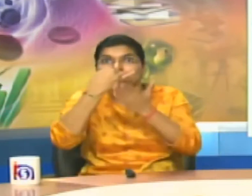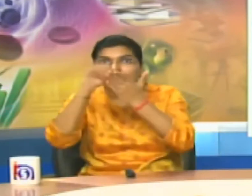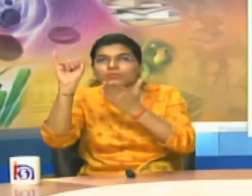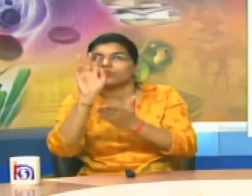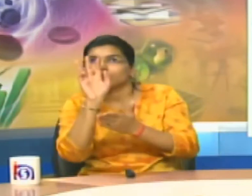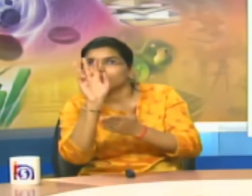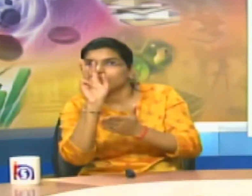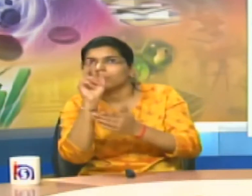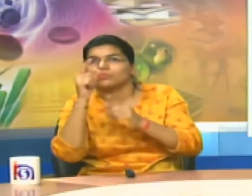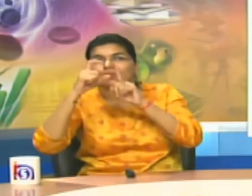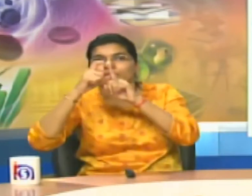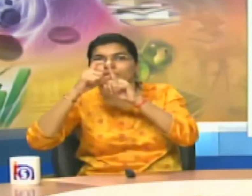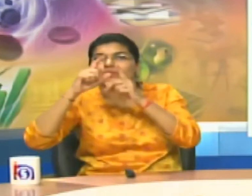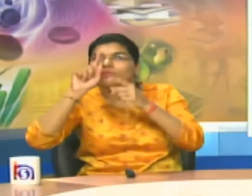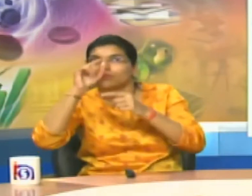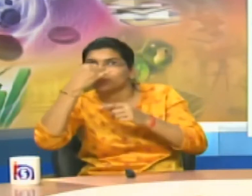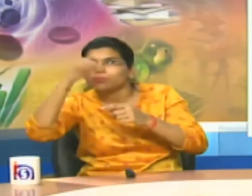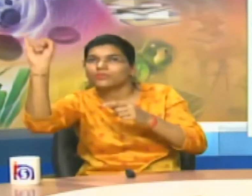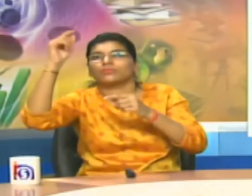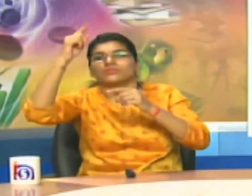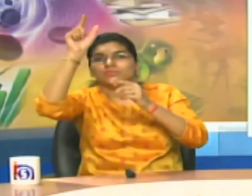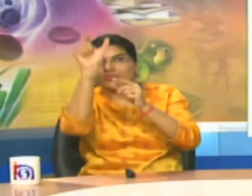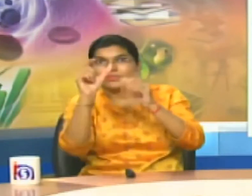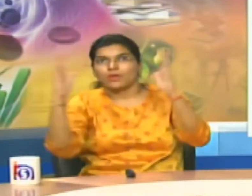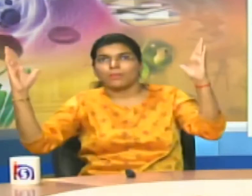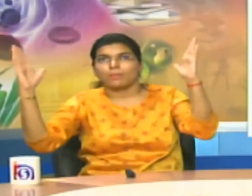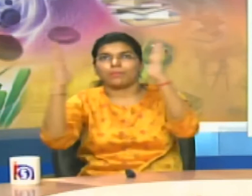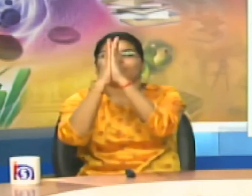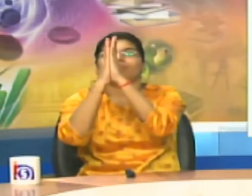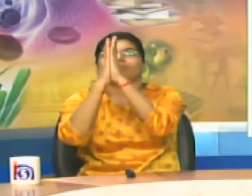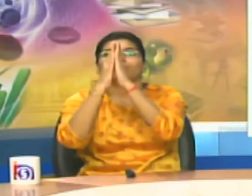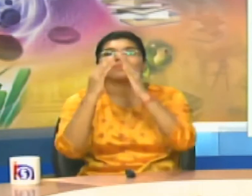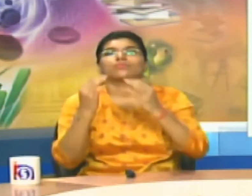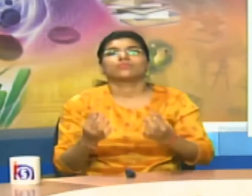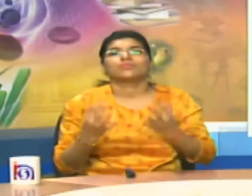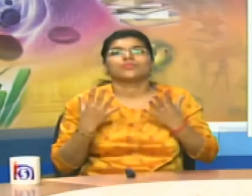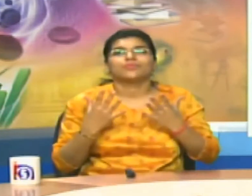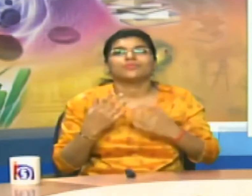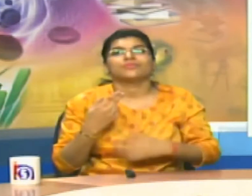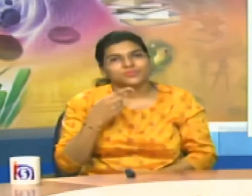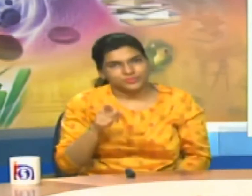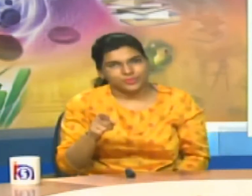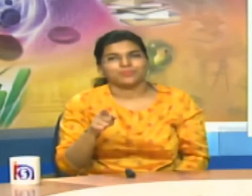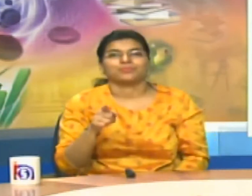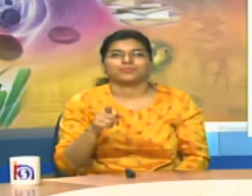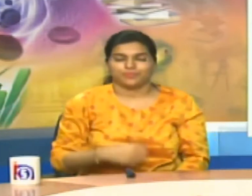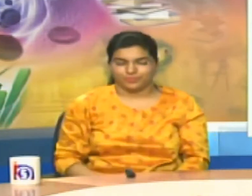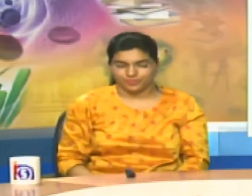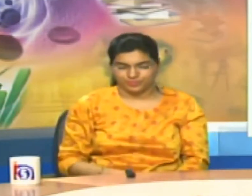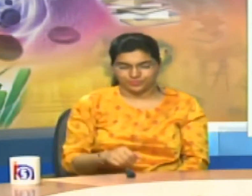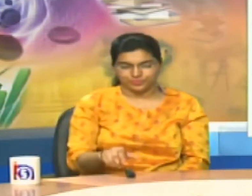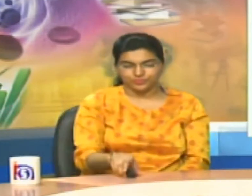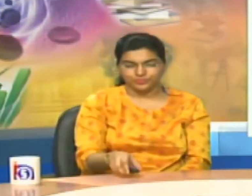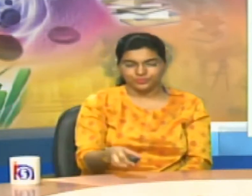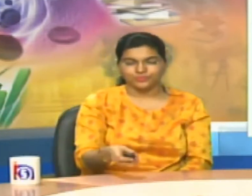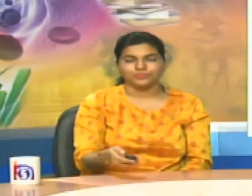We can select them, then we can choose the delete option, so that makes our work easy.